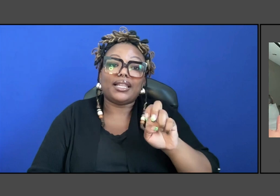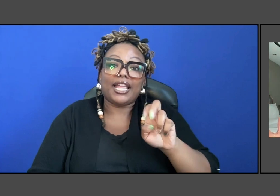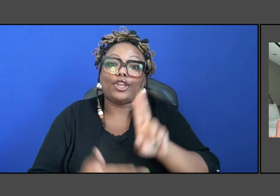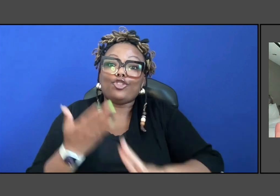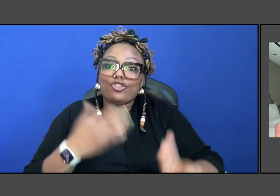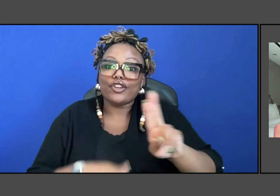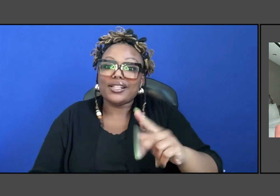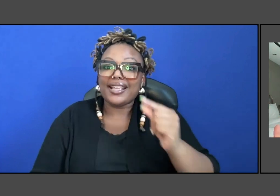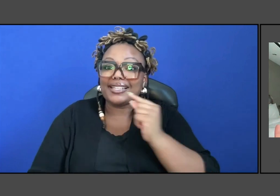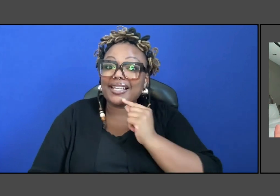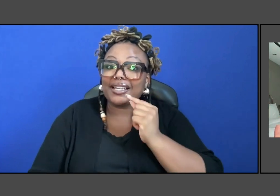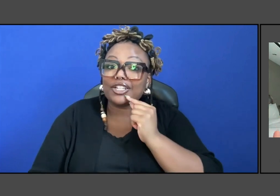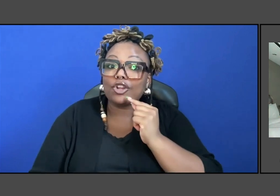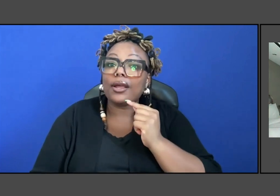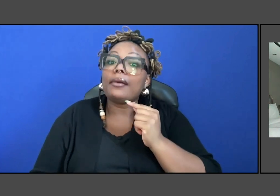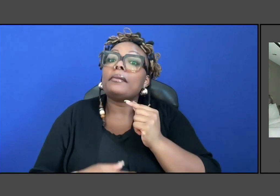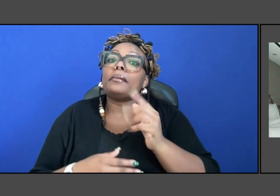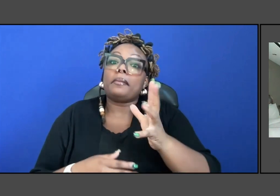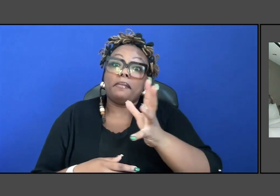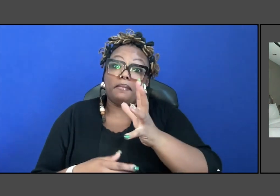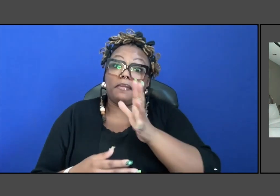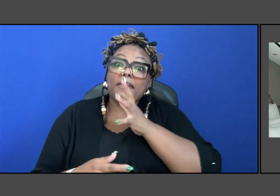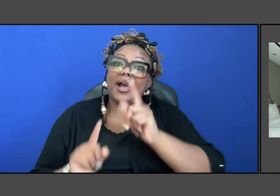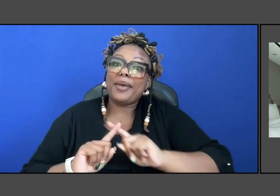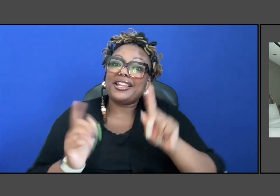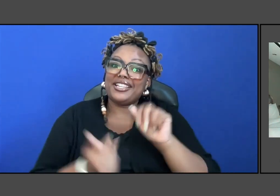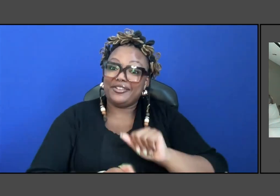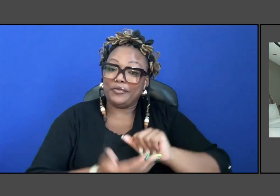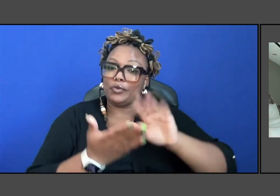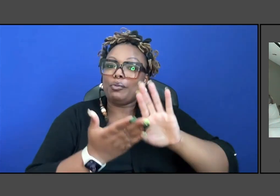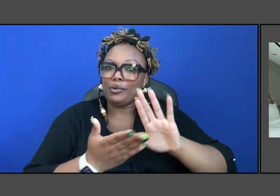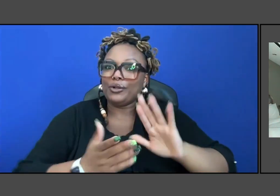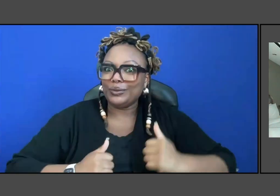took the complete opposite approach, and